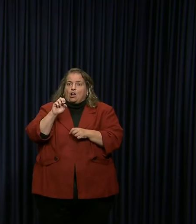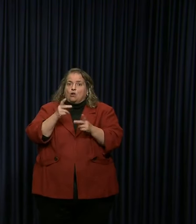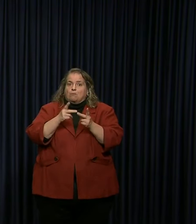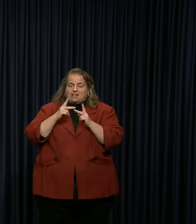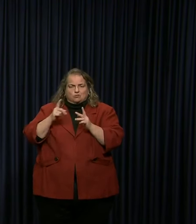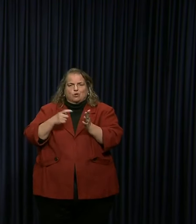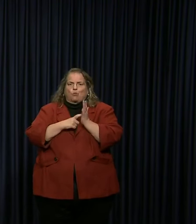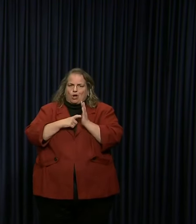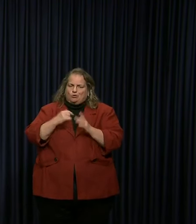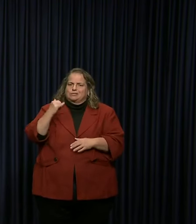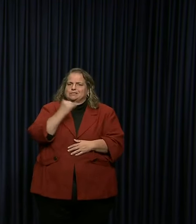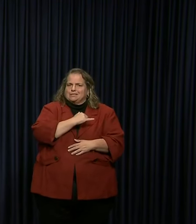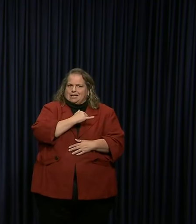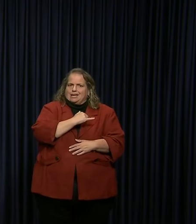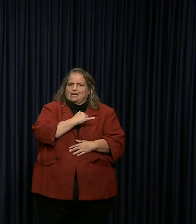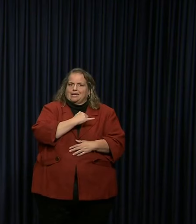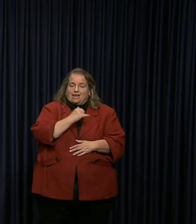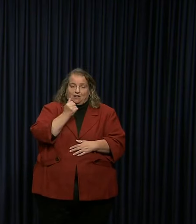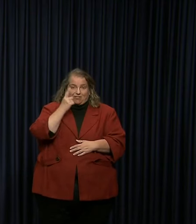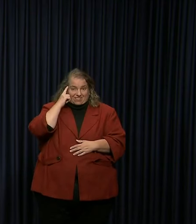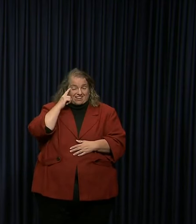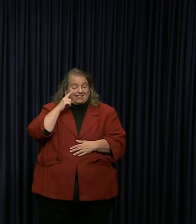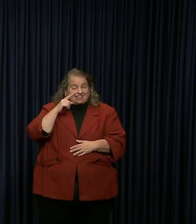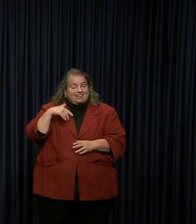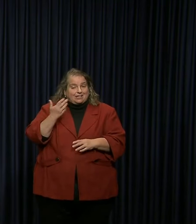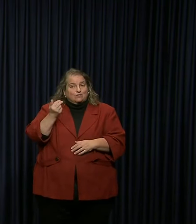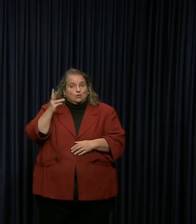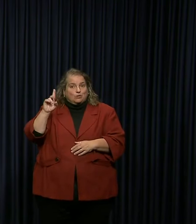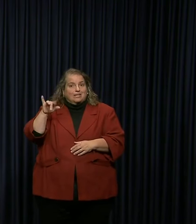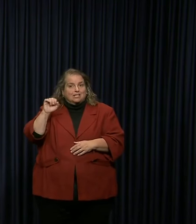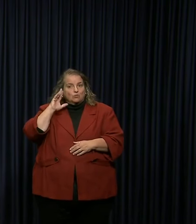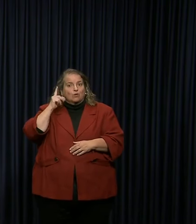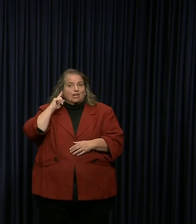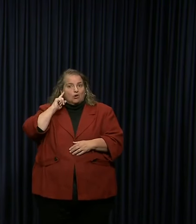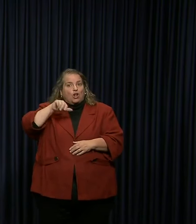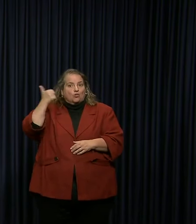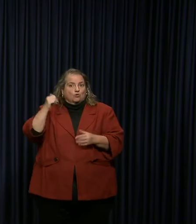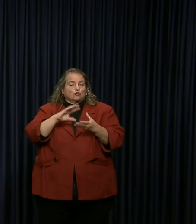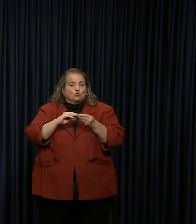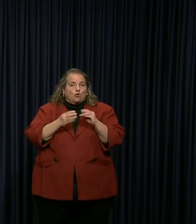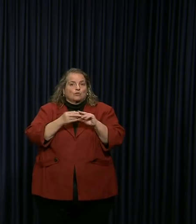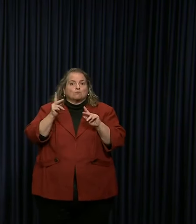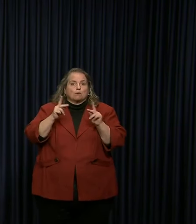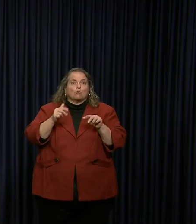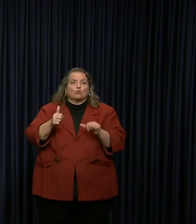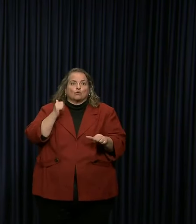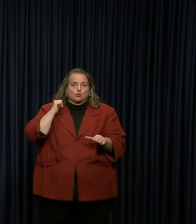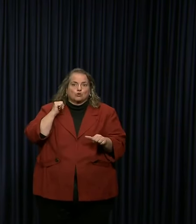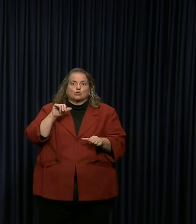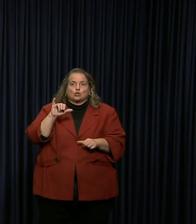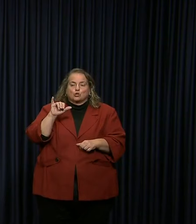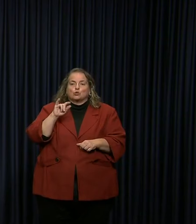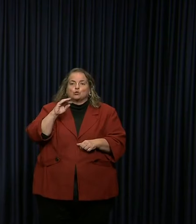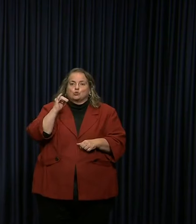required. There are a couple other stories that I think we're going to see in the next couple days about people refusing to as